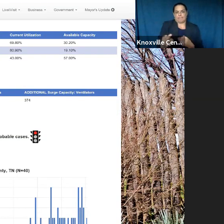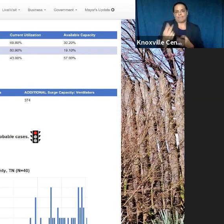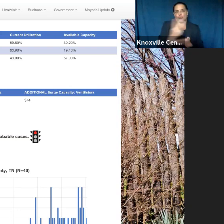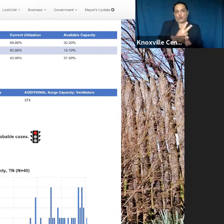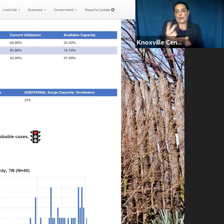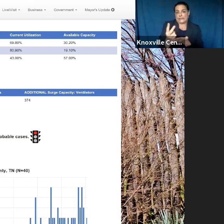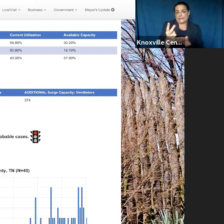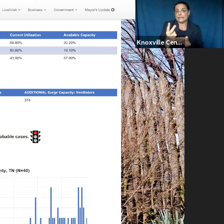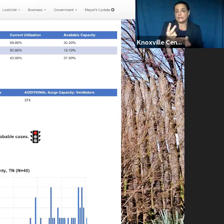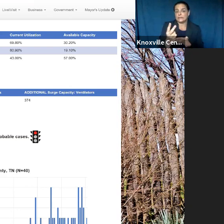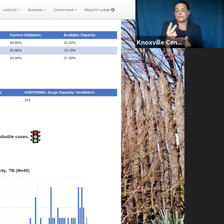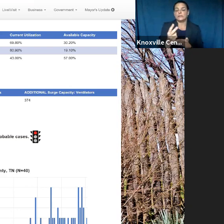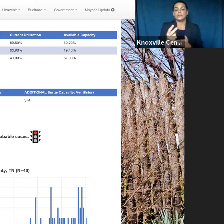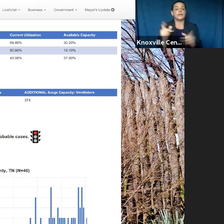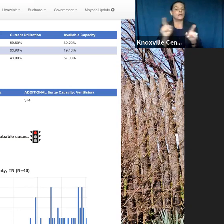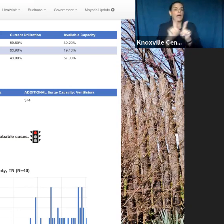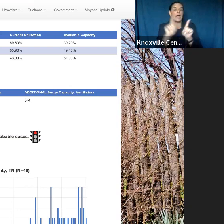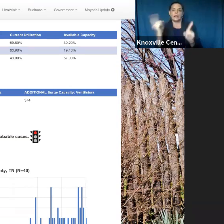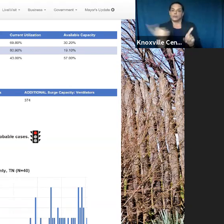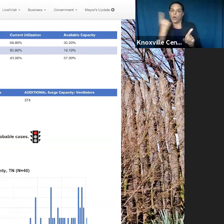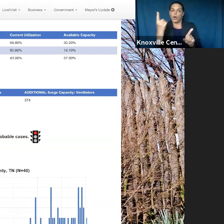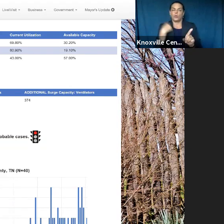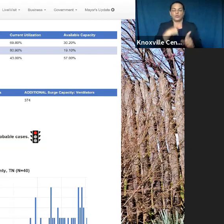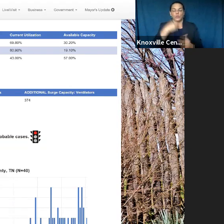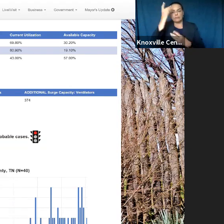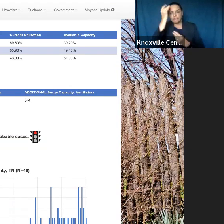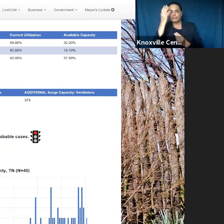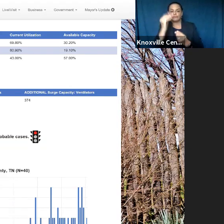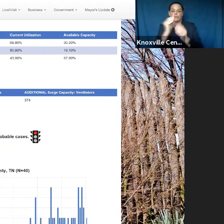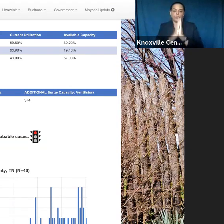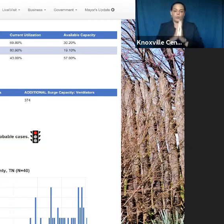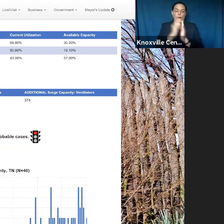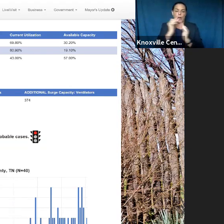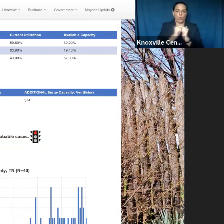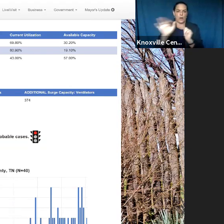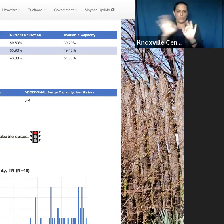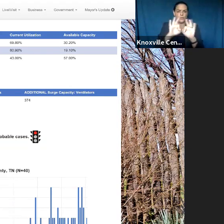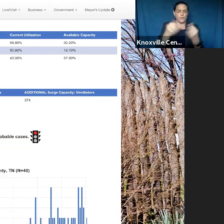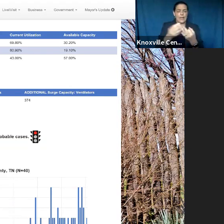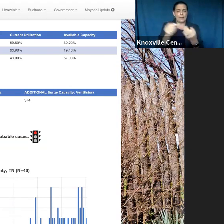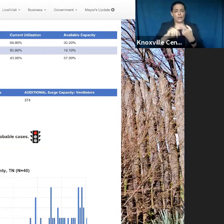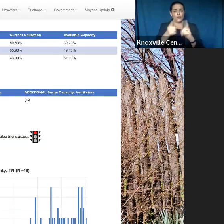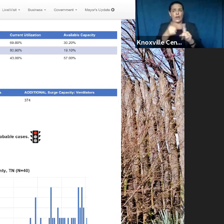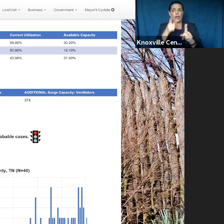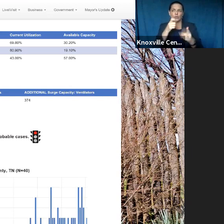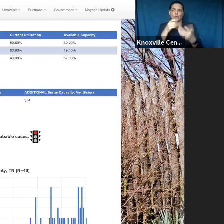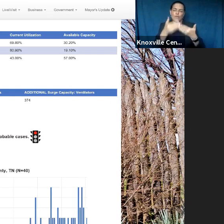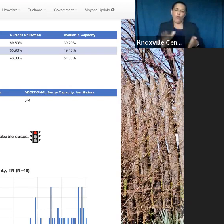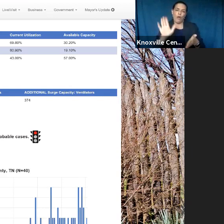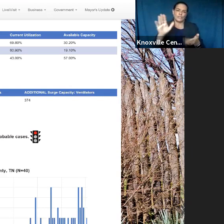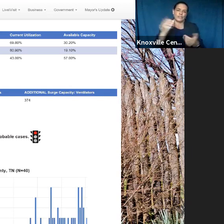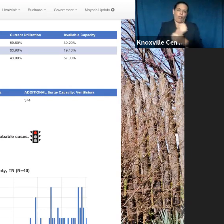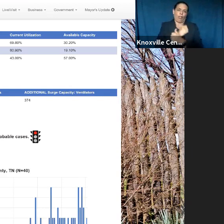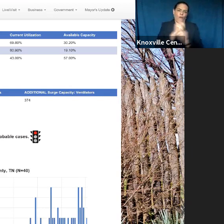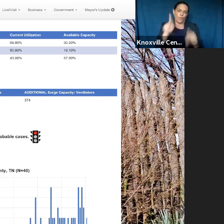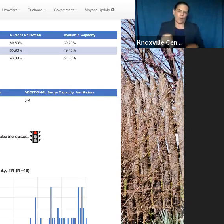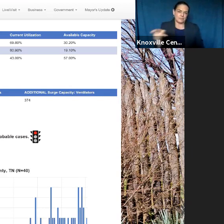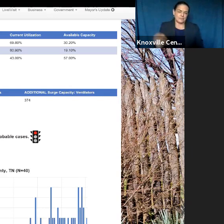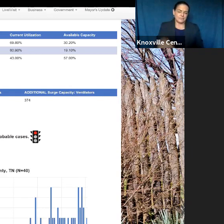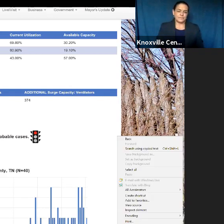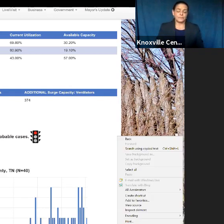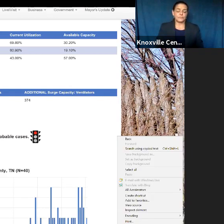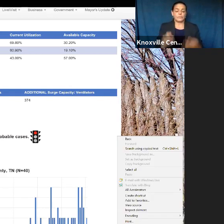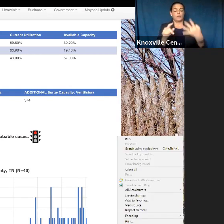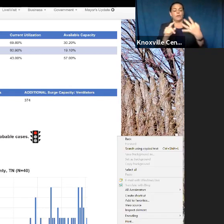days. As always, our thoughts and prayers are with the family and friends who have lost loved ones. And our